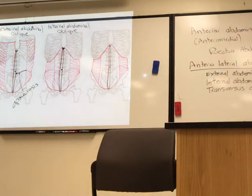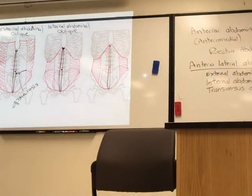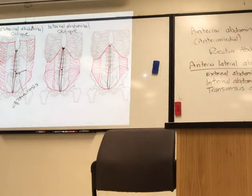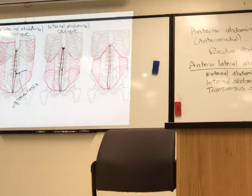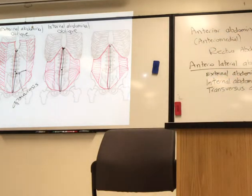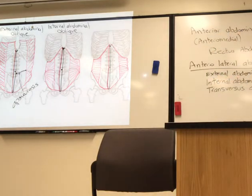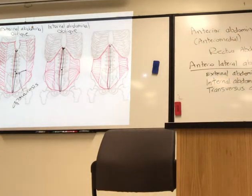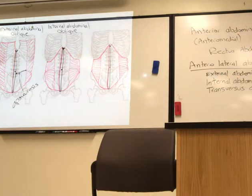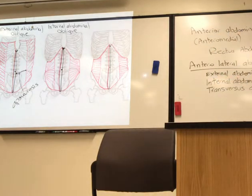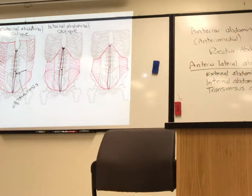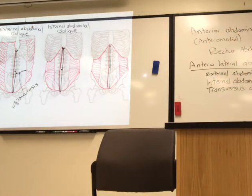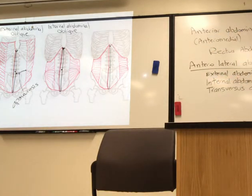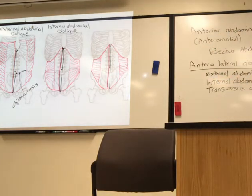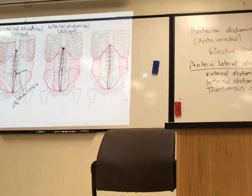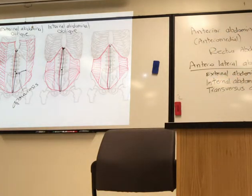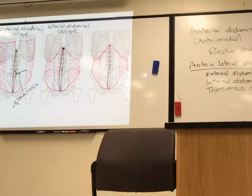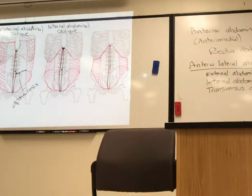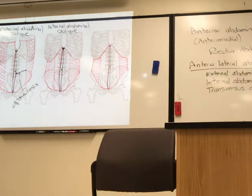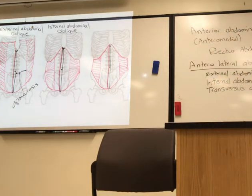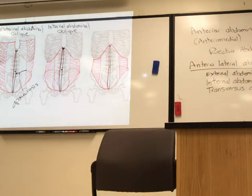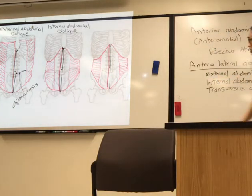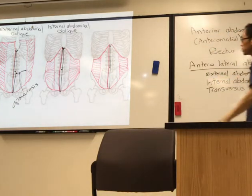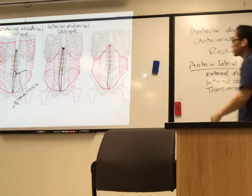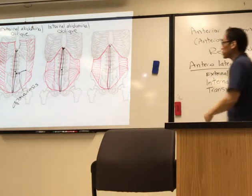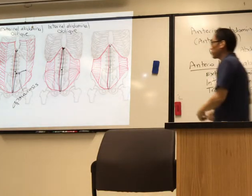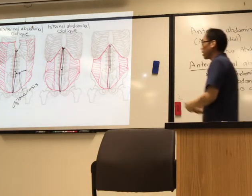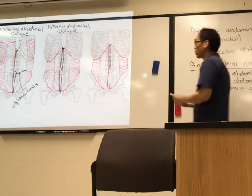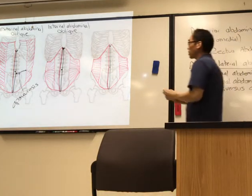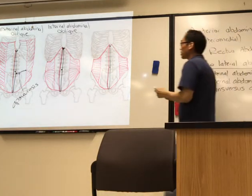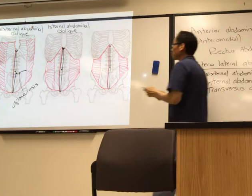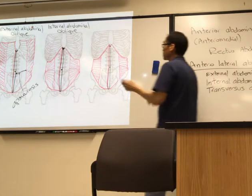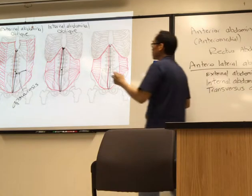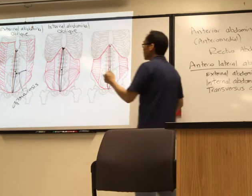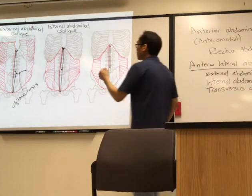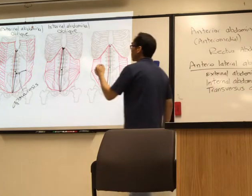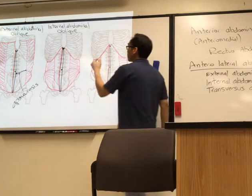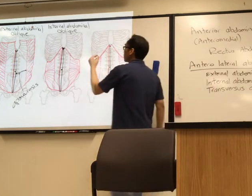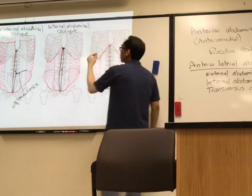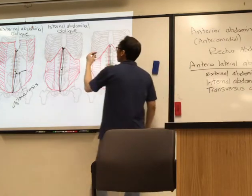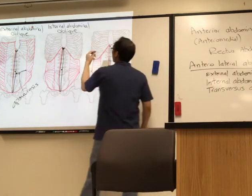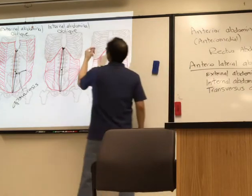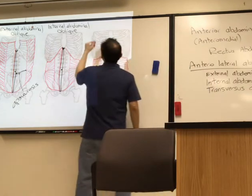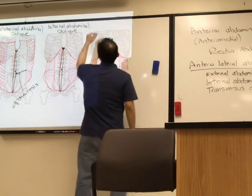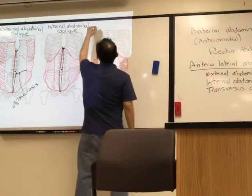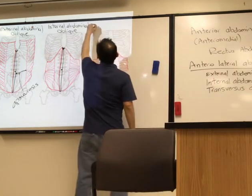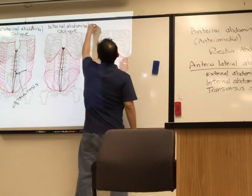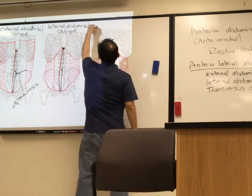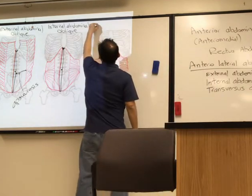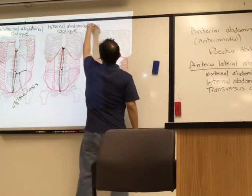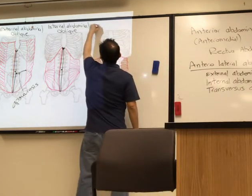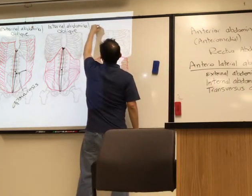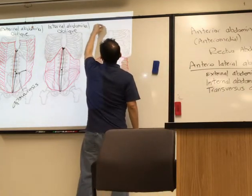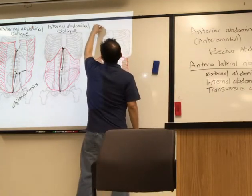And it's the deepest layer. The last one is transversus abdominis.